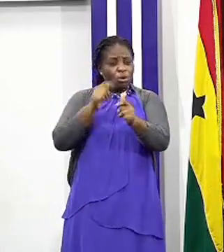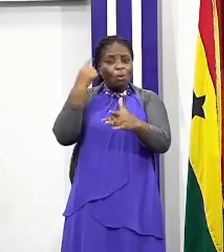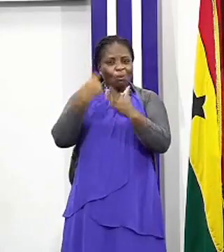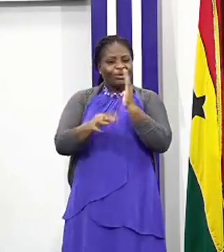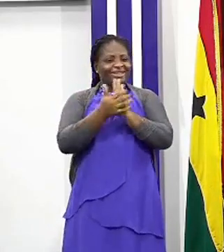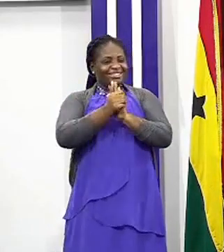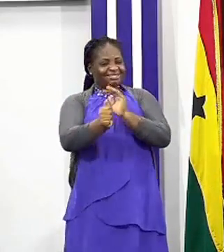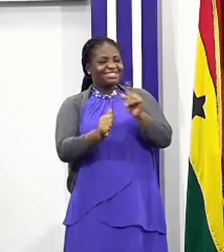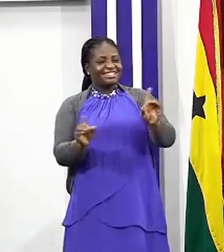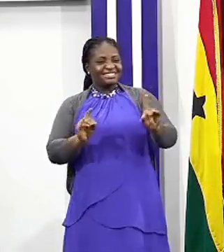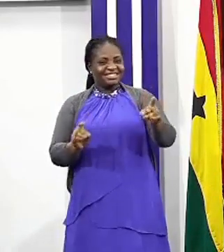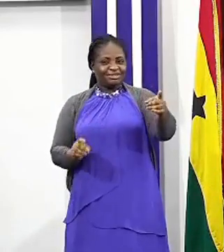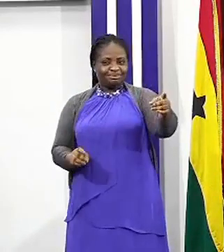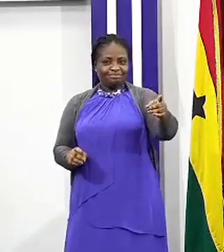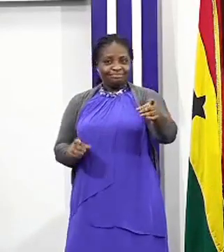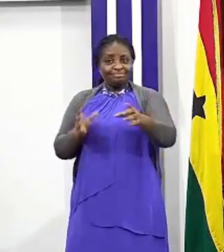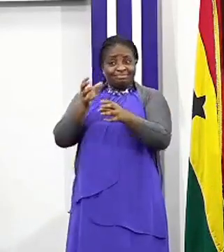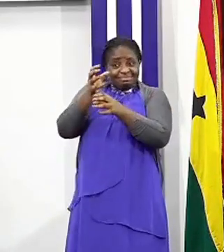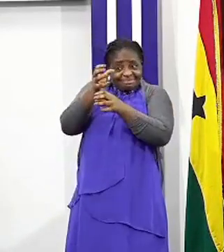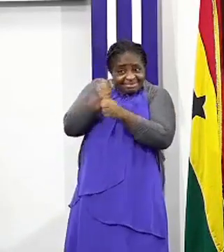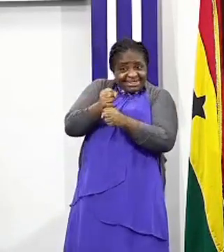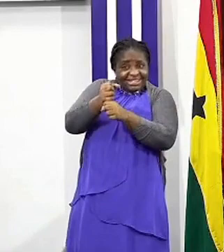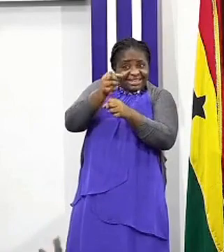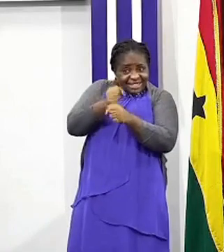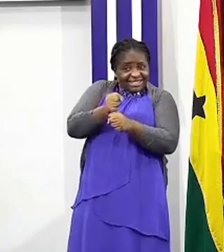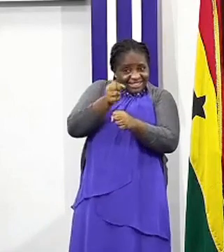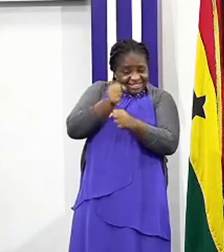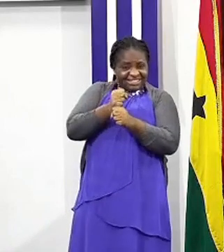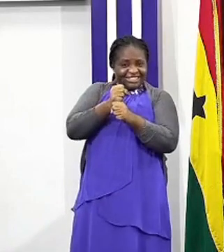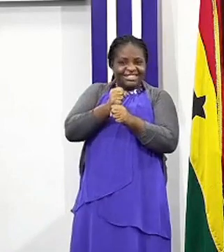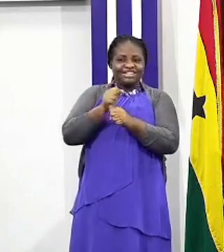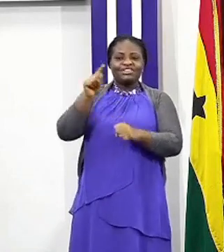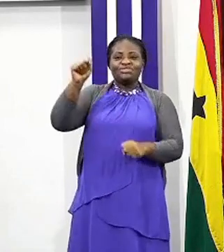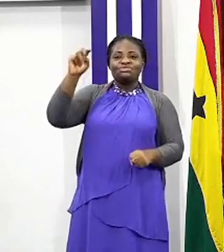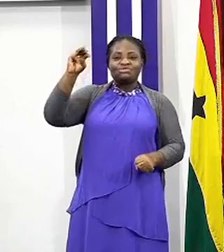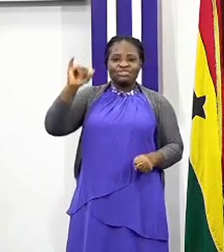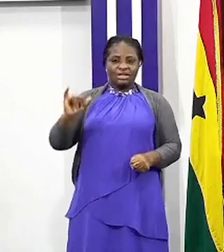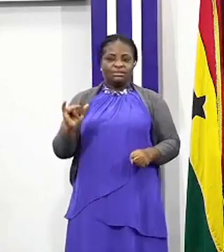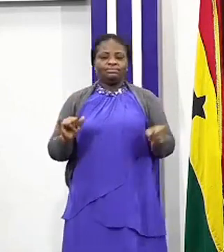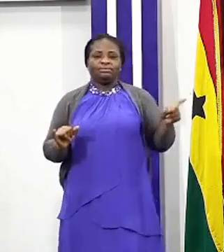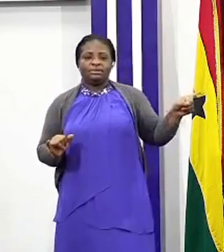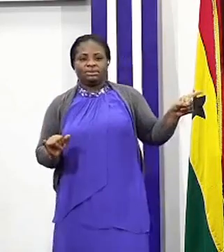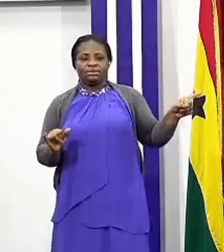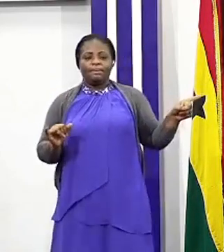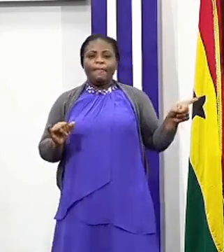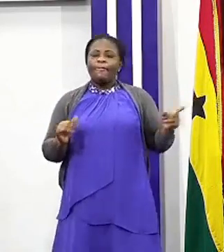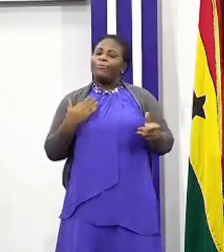improve. Let me say that briefly in Twi. I think the colleagues from UTV are asking me to say it in Twi.